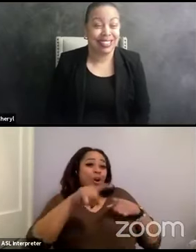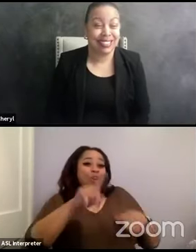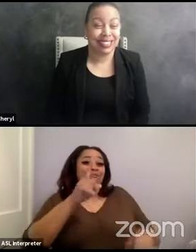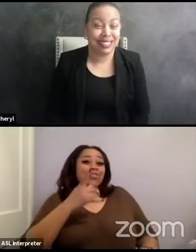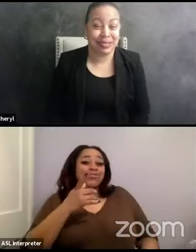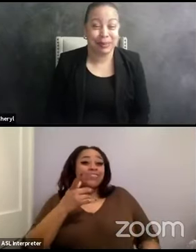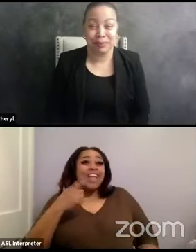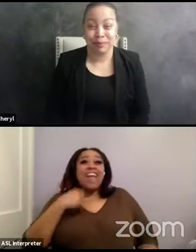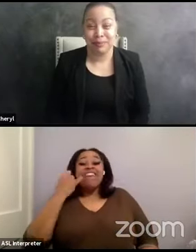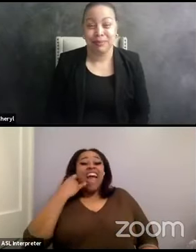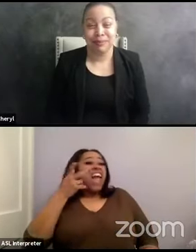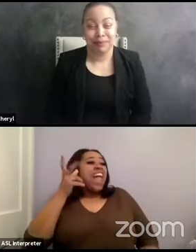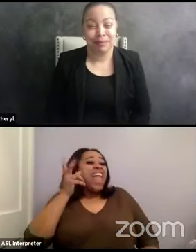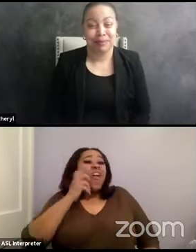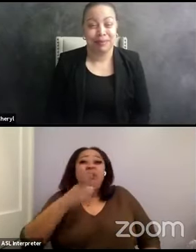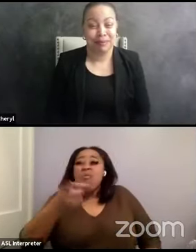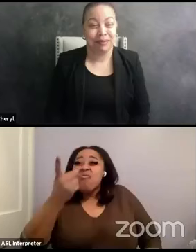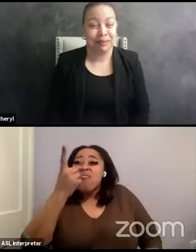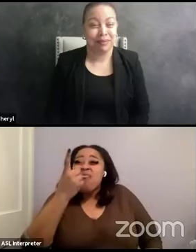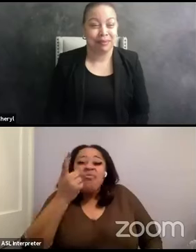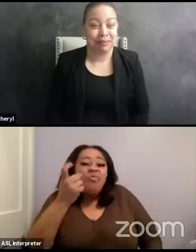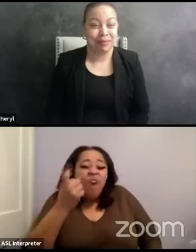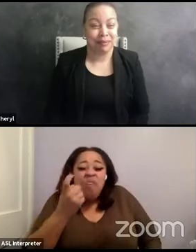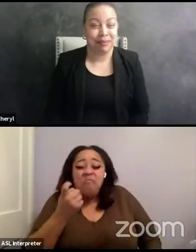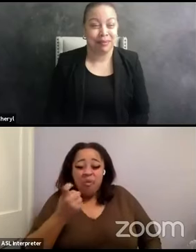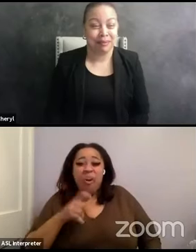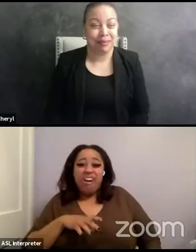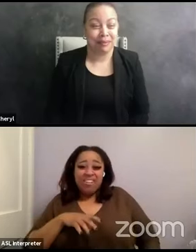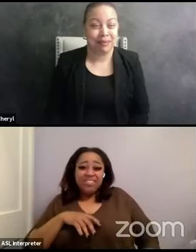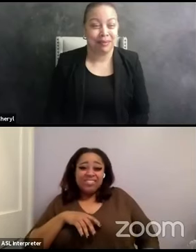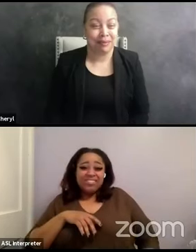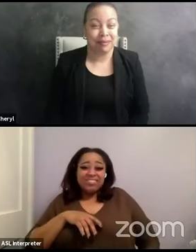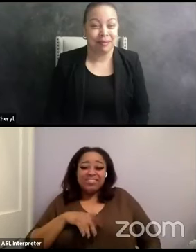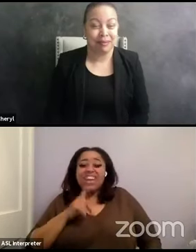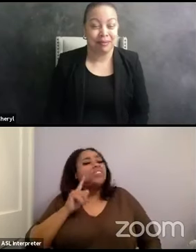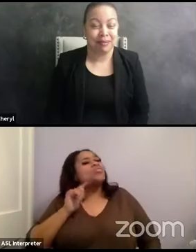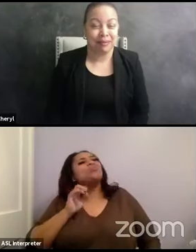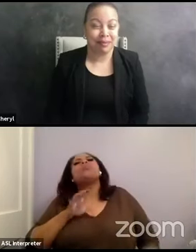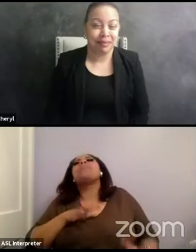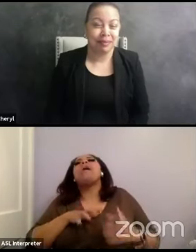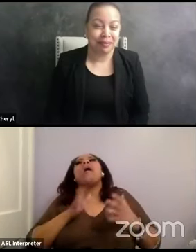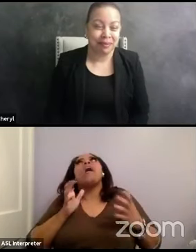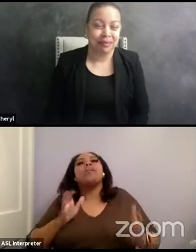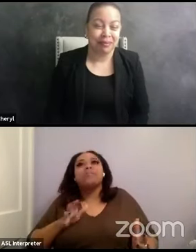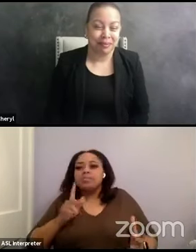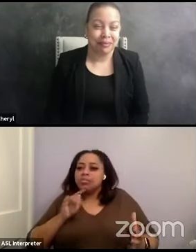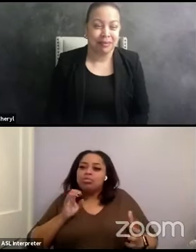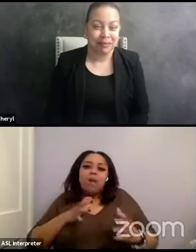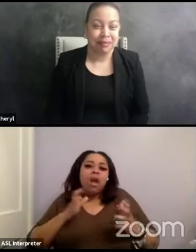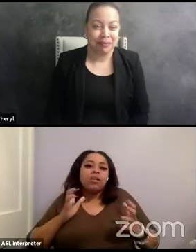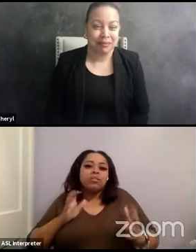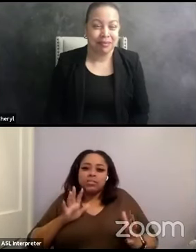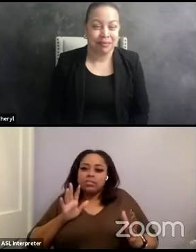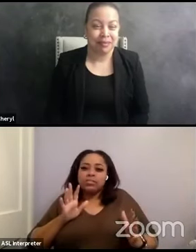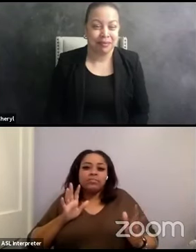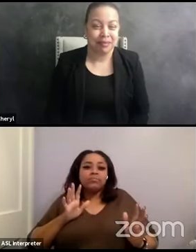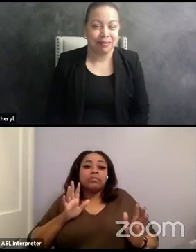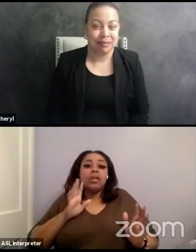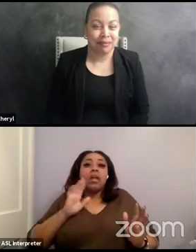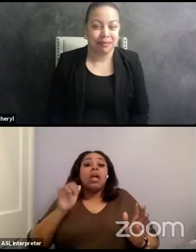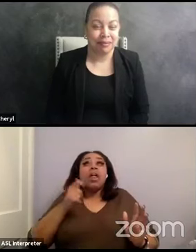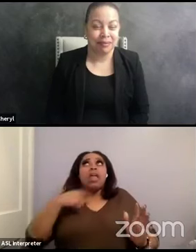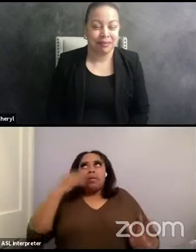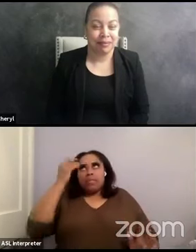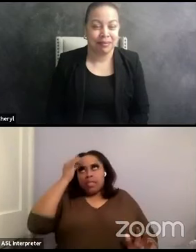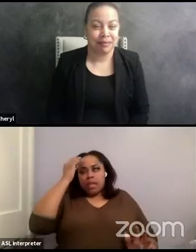If I hear one more, it's too much. It's too much. Something else I'm thinking